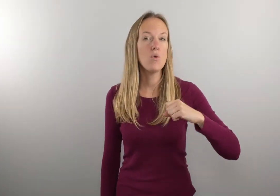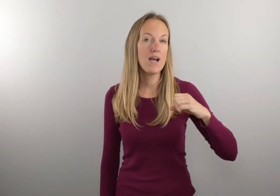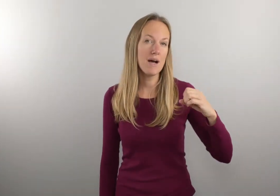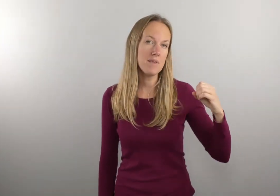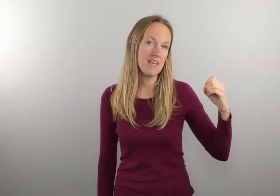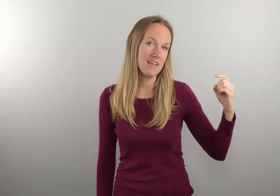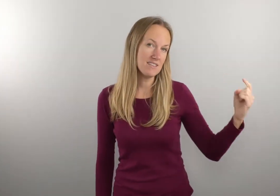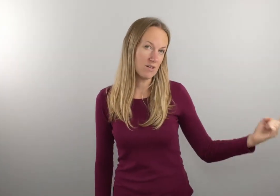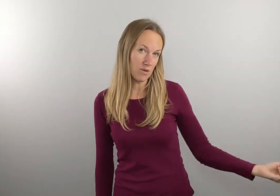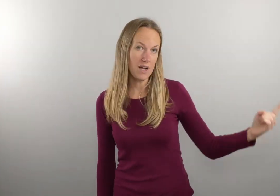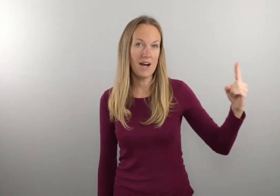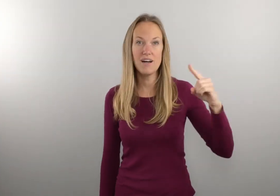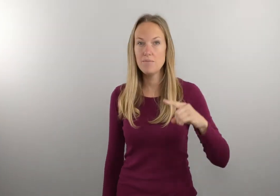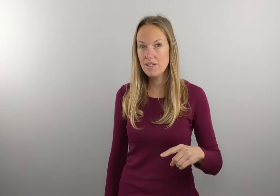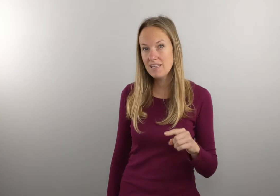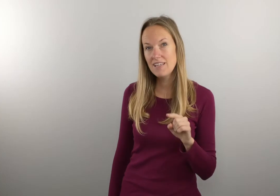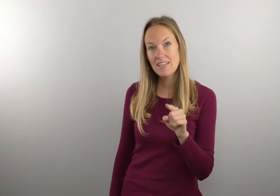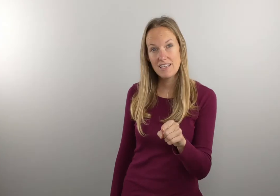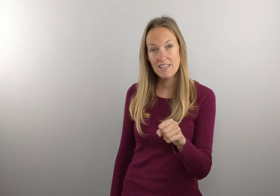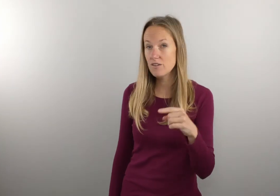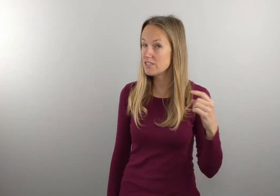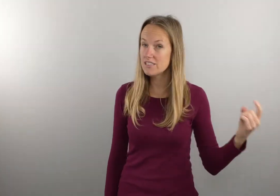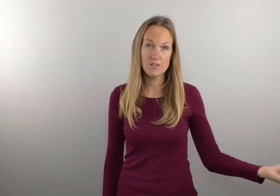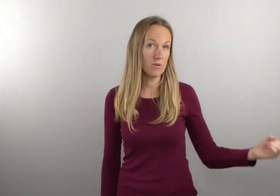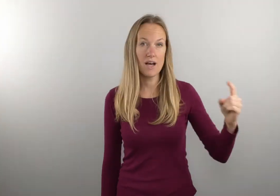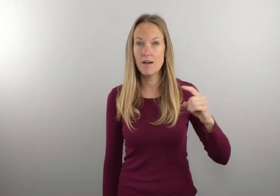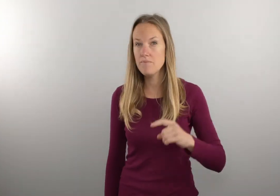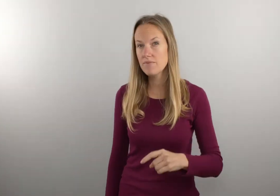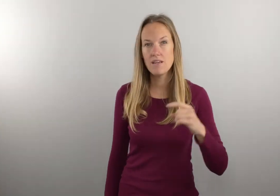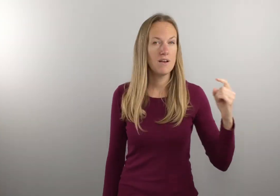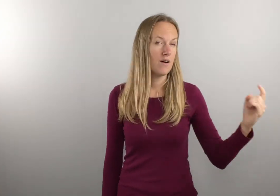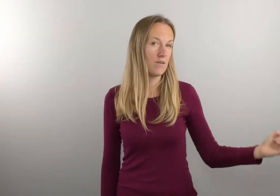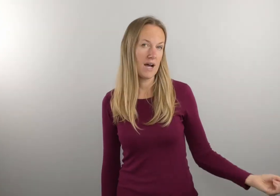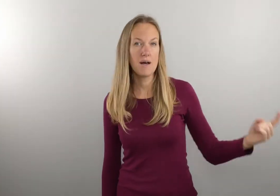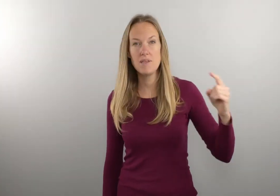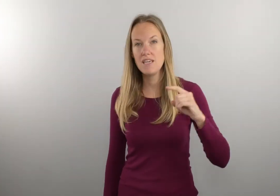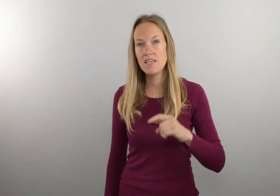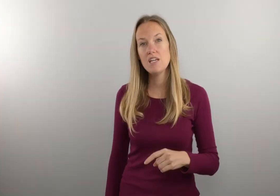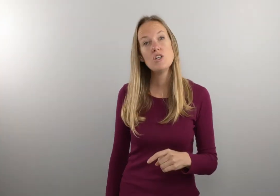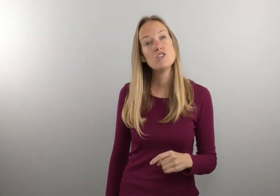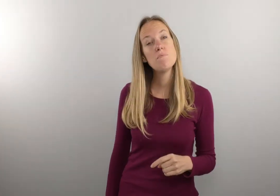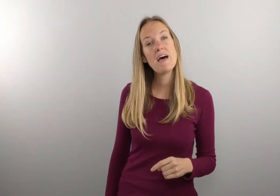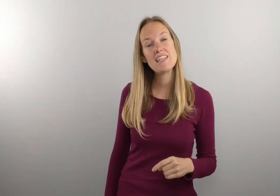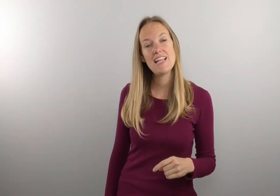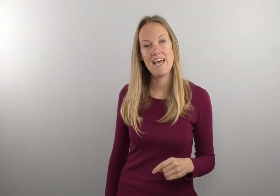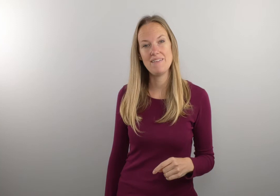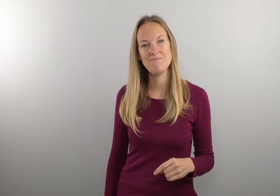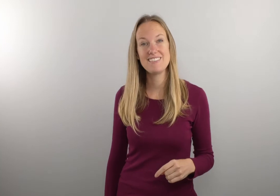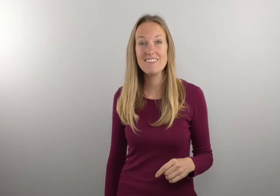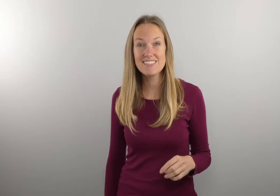come ye," so "O come ye," or just "O come ye to Bethlehem." So the sign